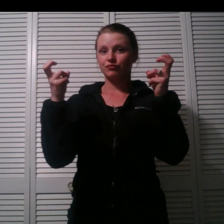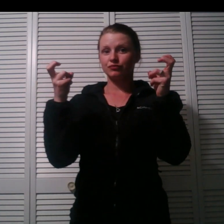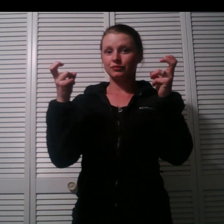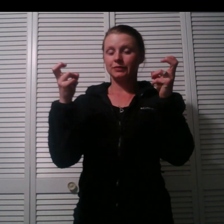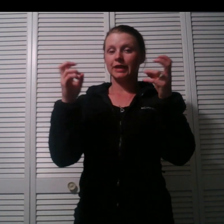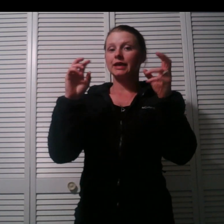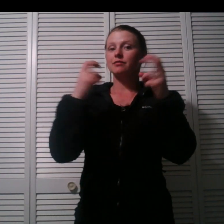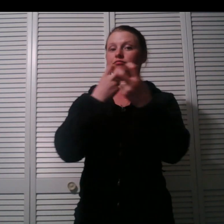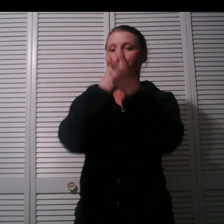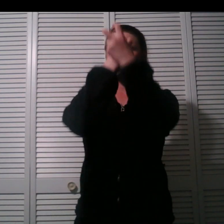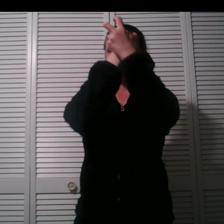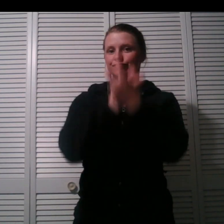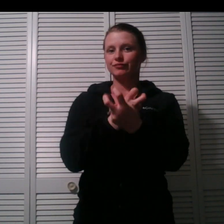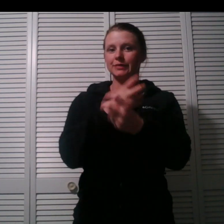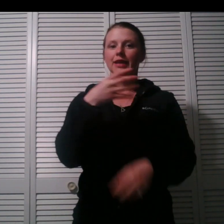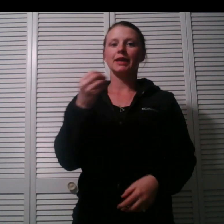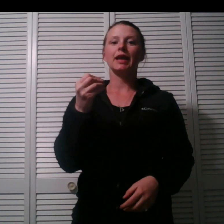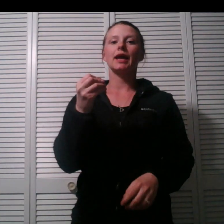Bones.